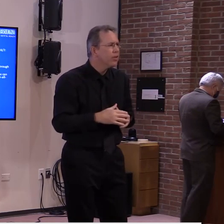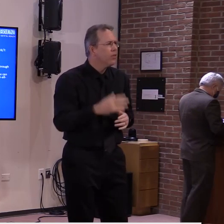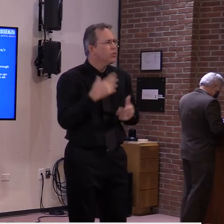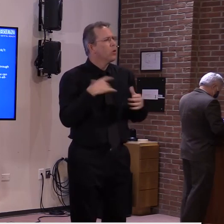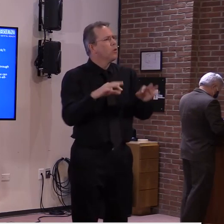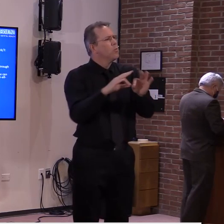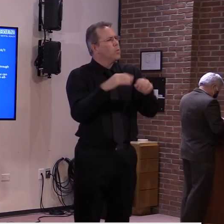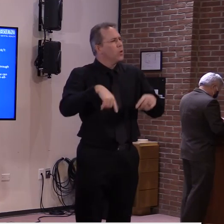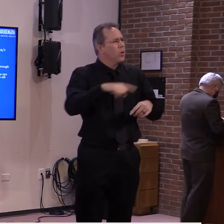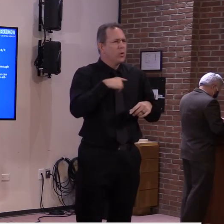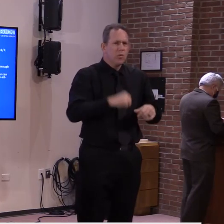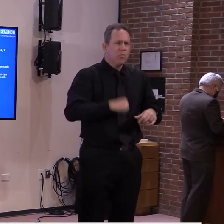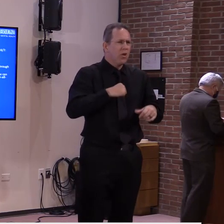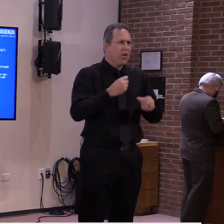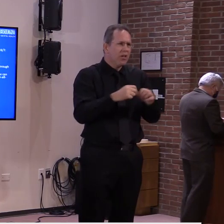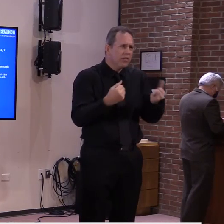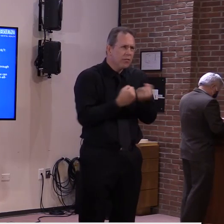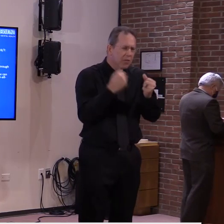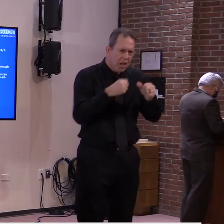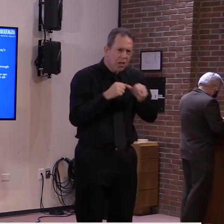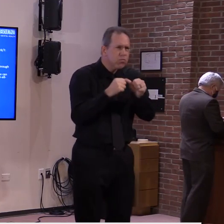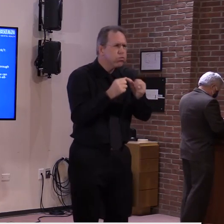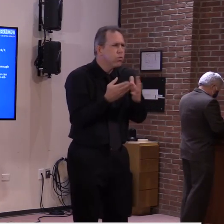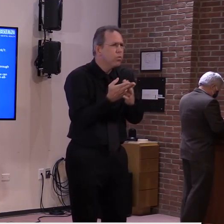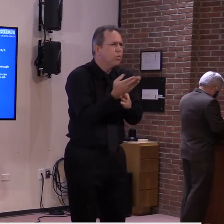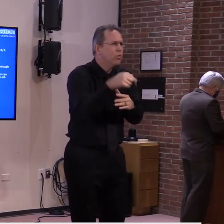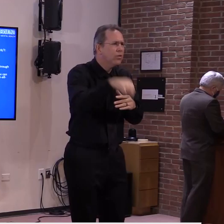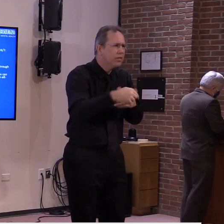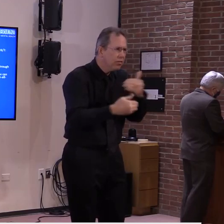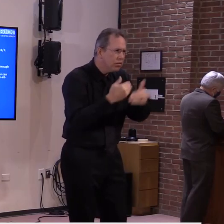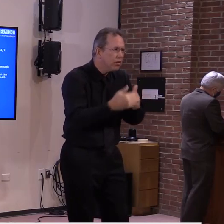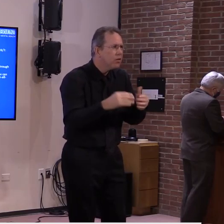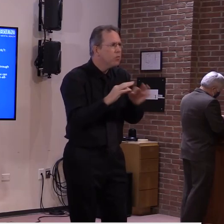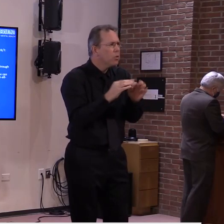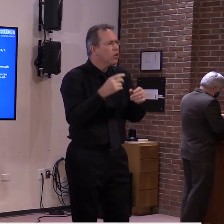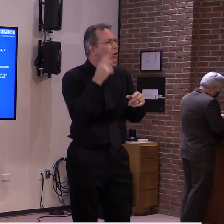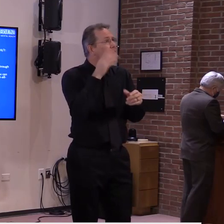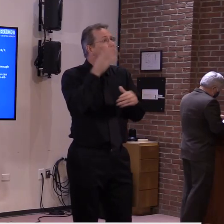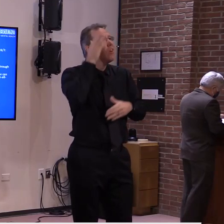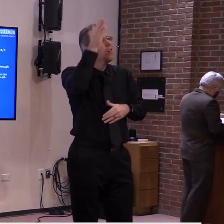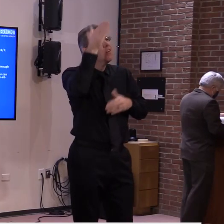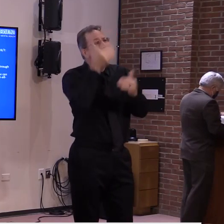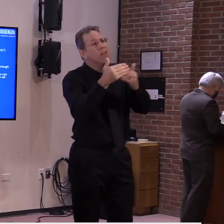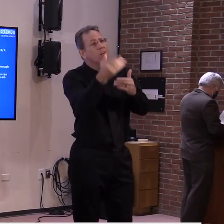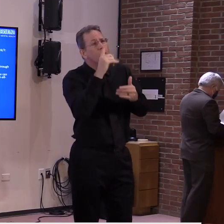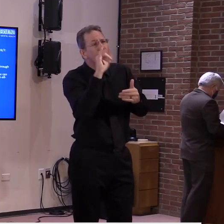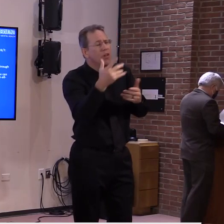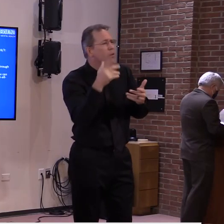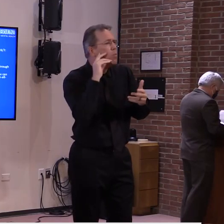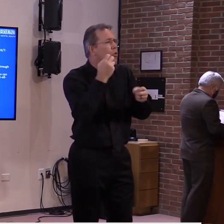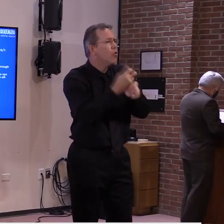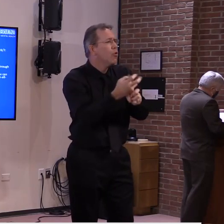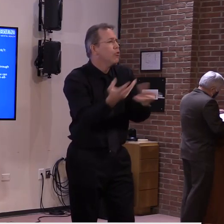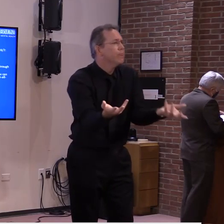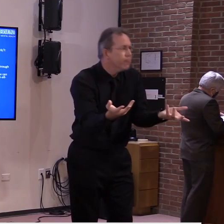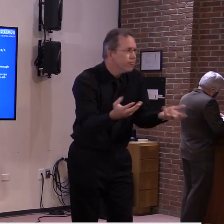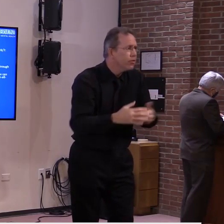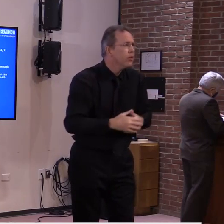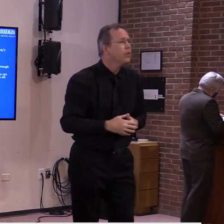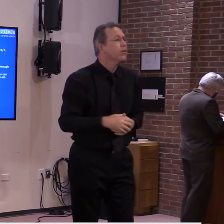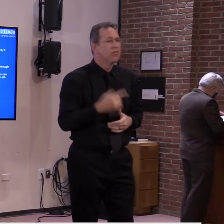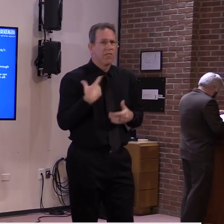the uncertainty and ambiguity that we are all facing makes it harder. Many of us are feeling additional stress and anxiety,